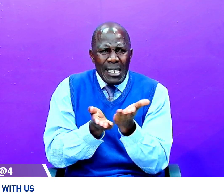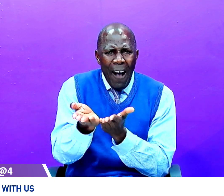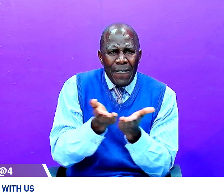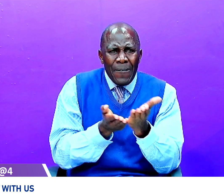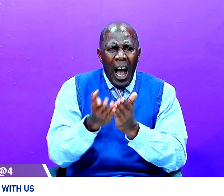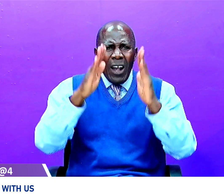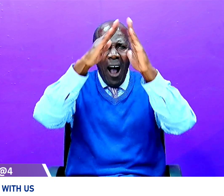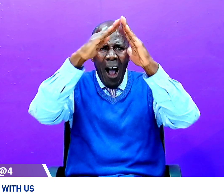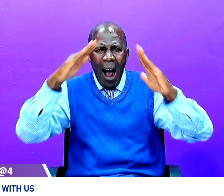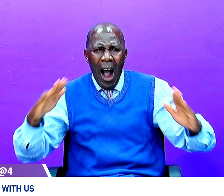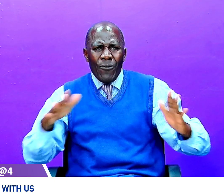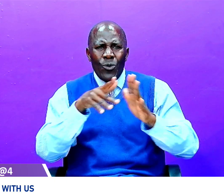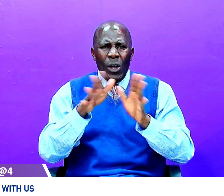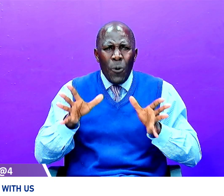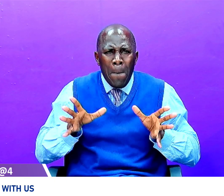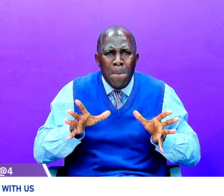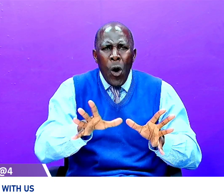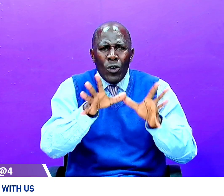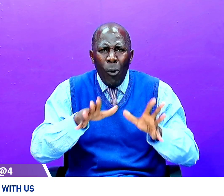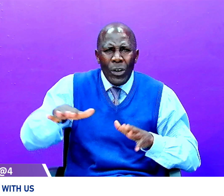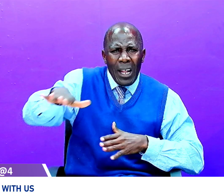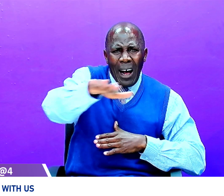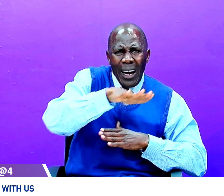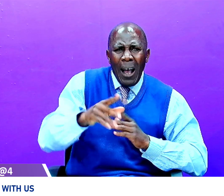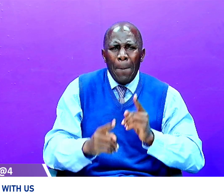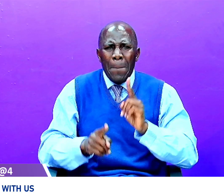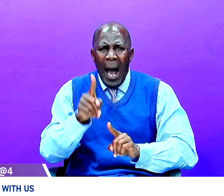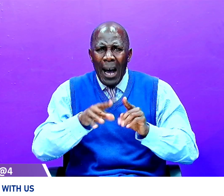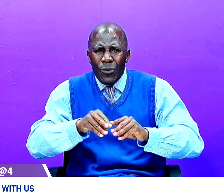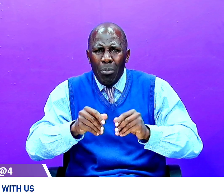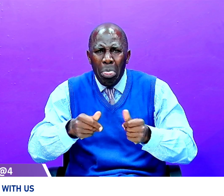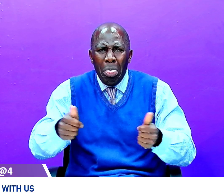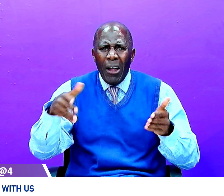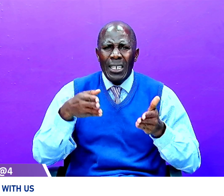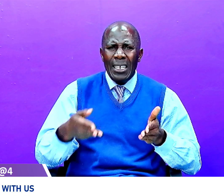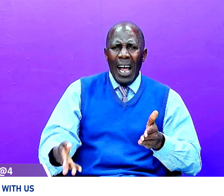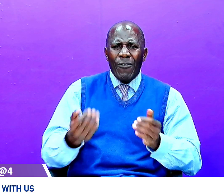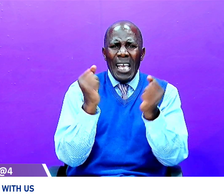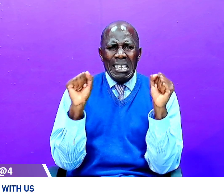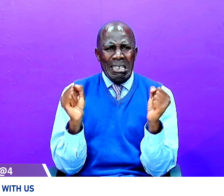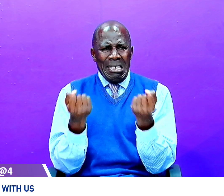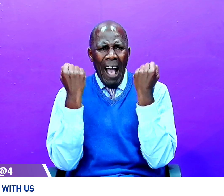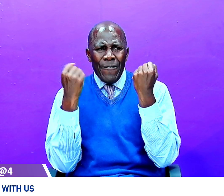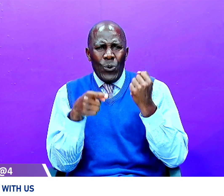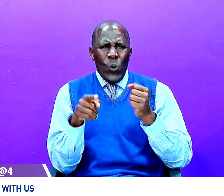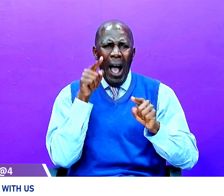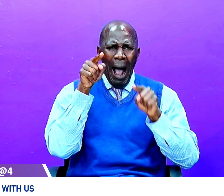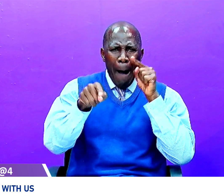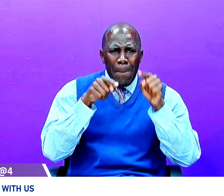several houses, forcing residents to flee for their safety. According to residents, the fire